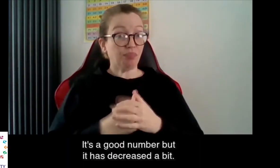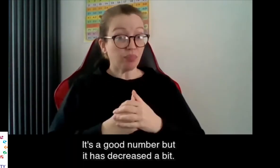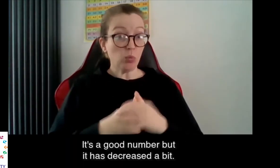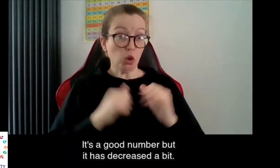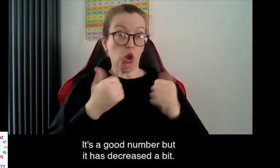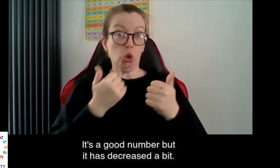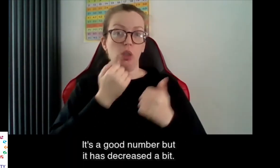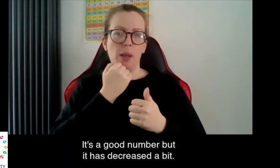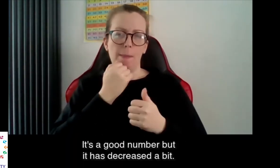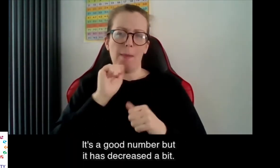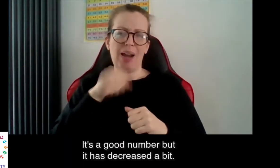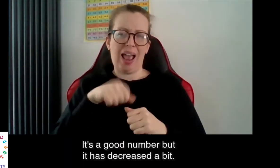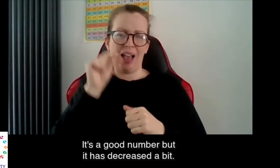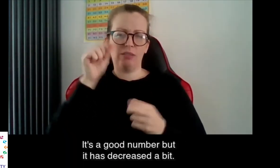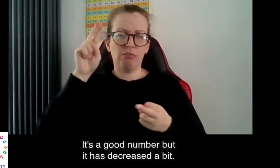number, but it has decreased a bit.